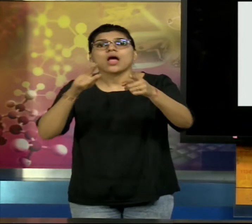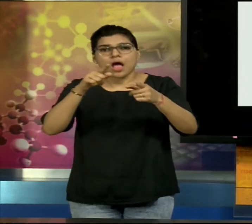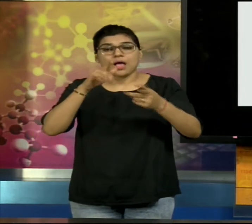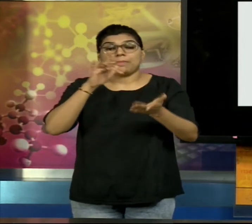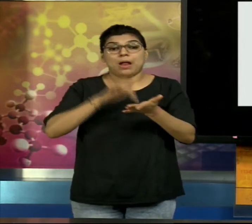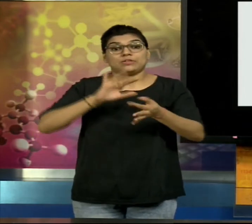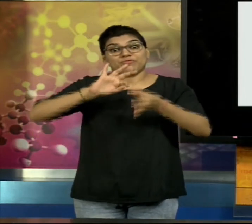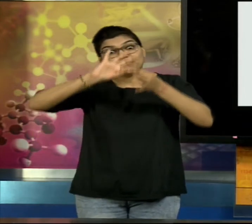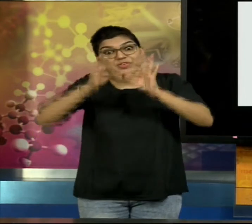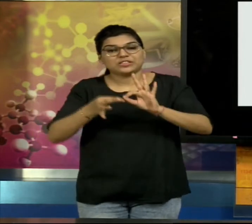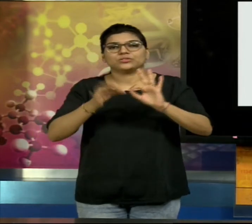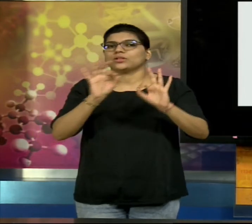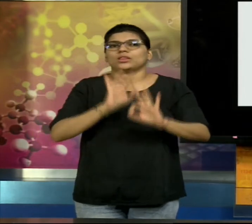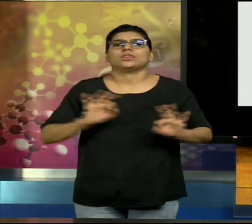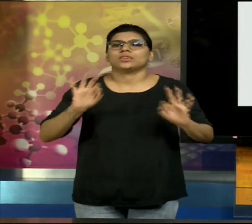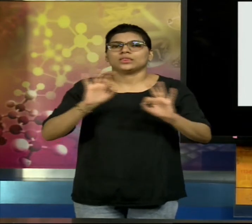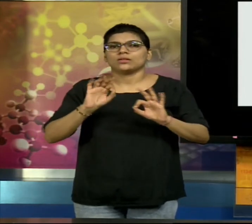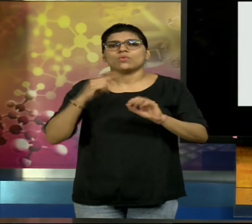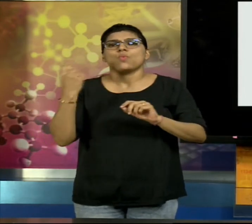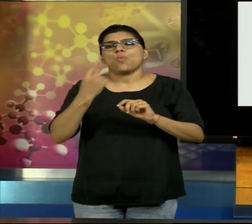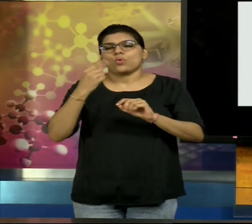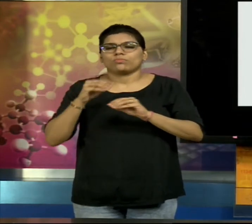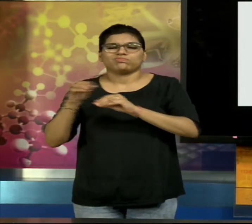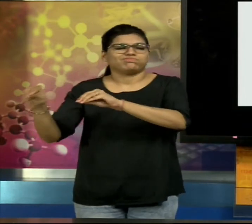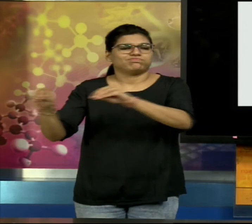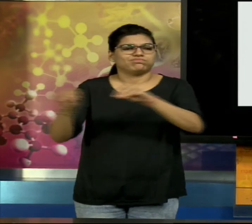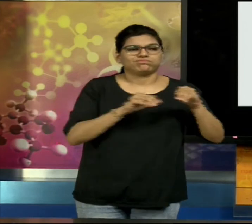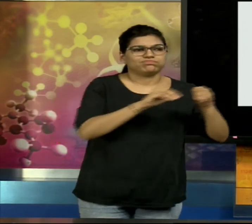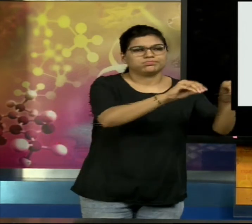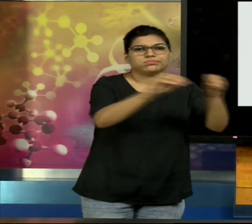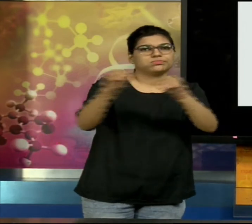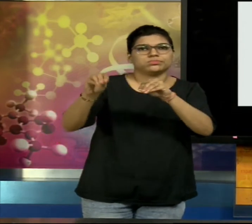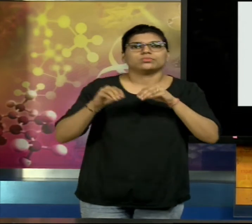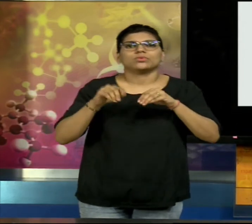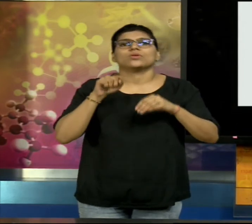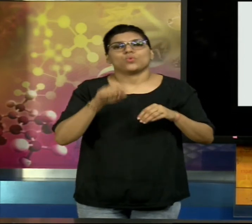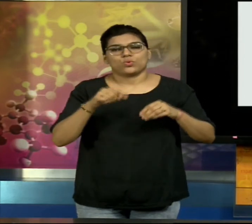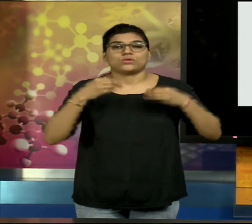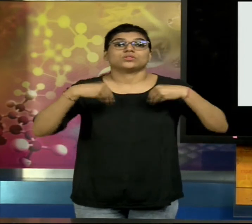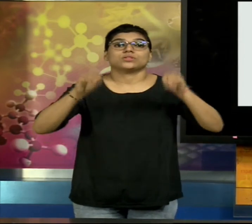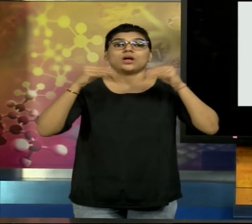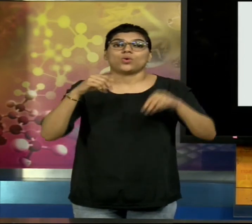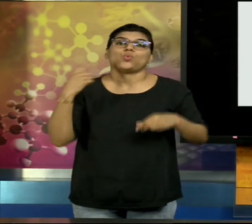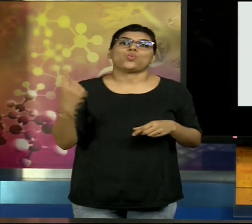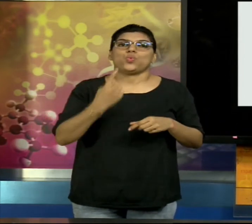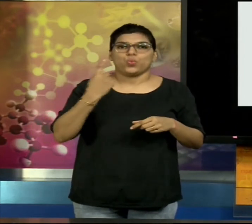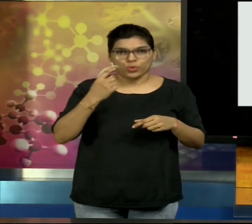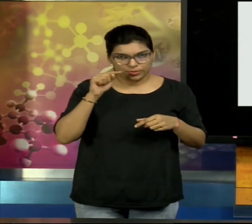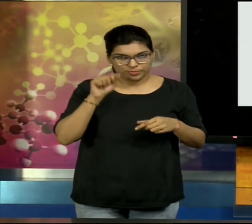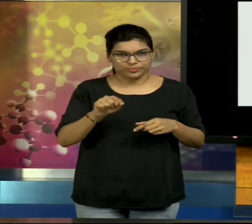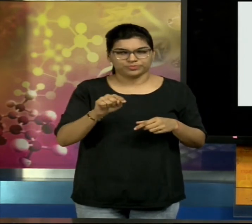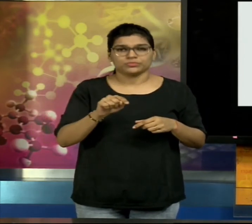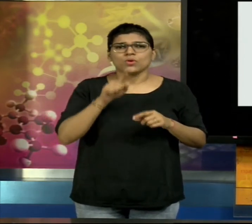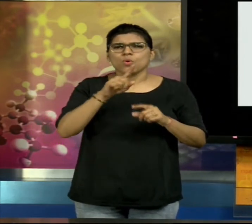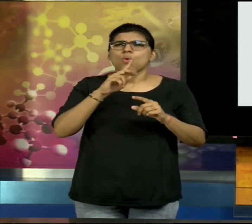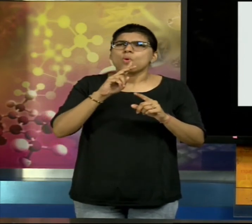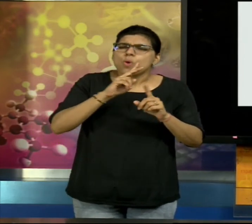any fixed place. They can also move from here to any place they like or as per their